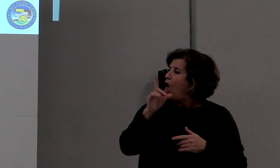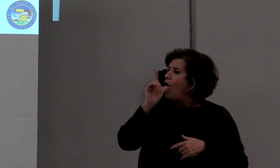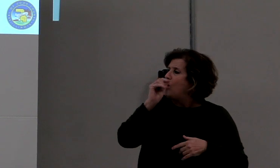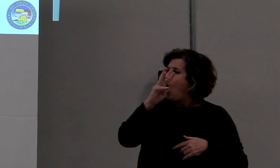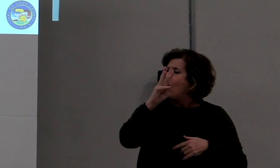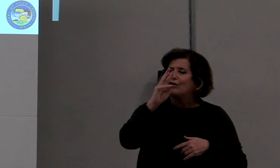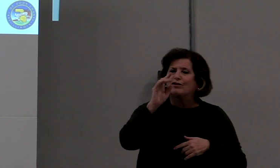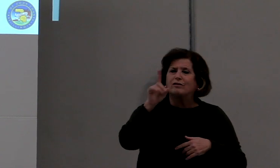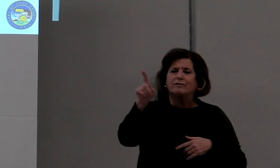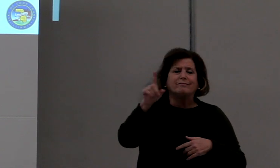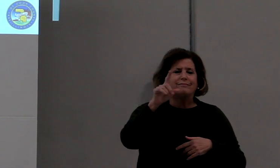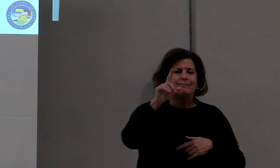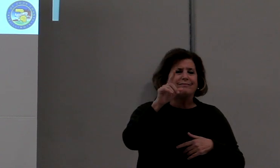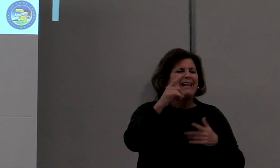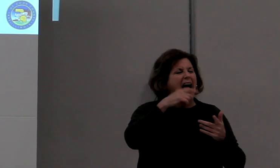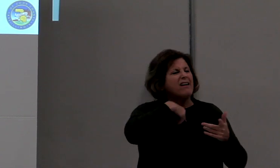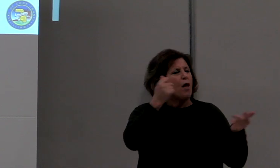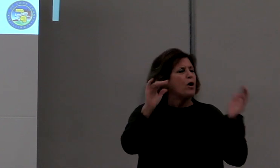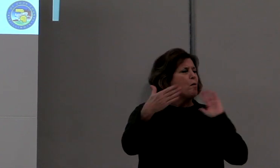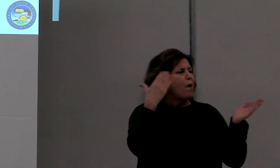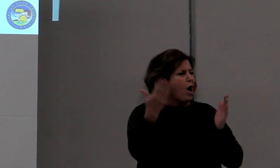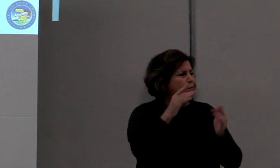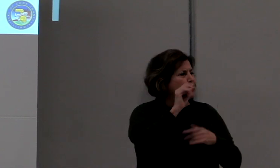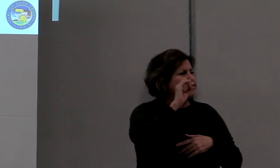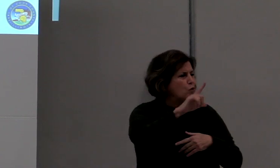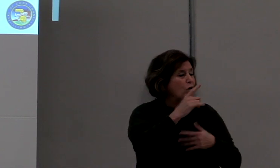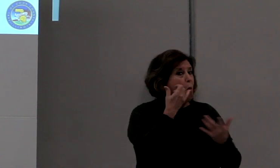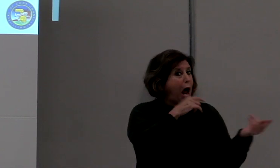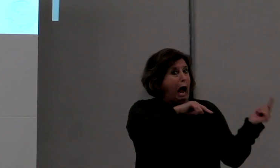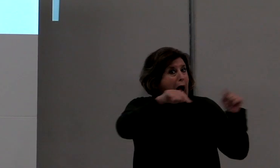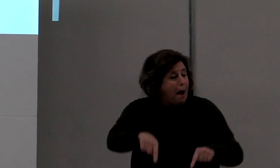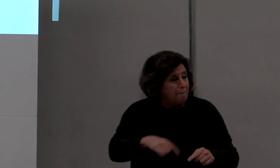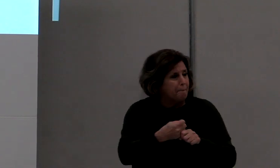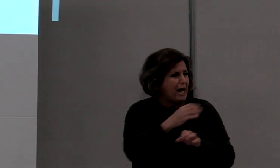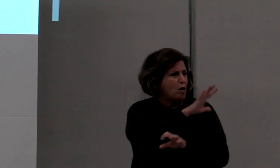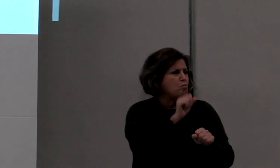a program that he can help you with if you want to come in and you make an appointment.